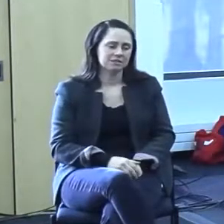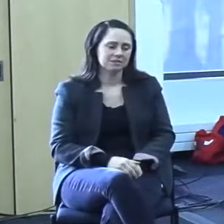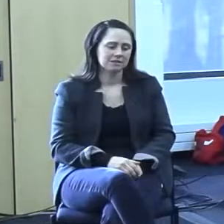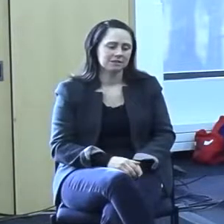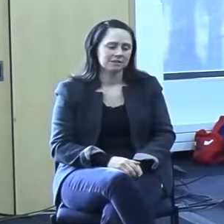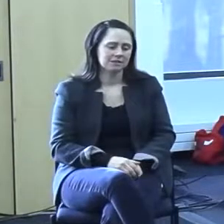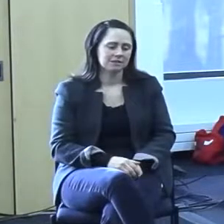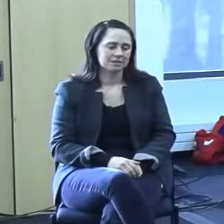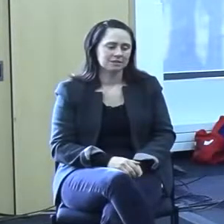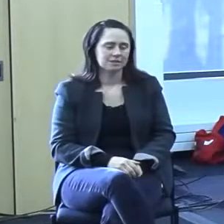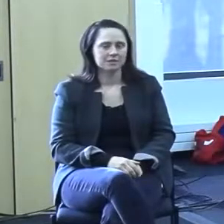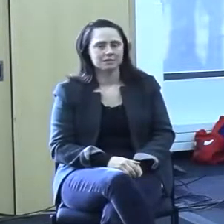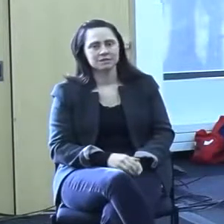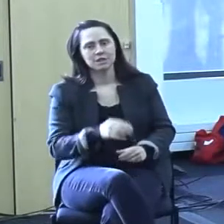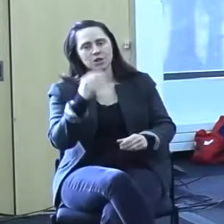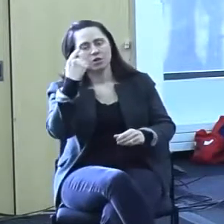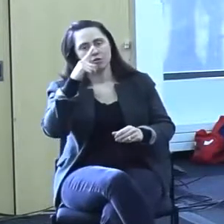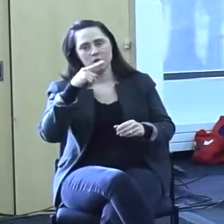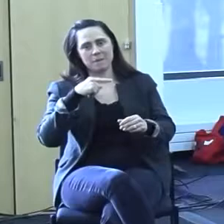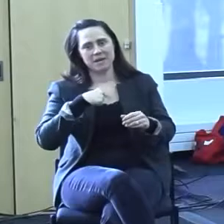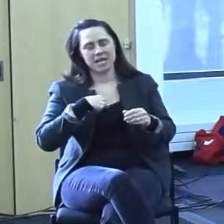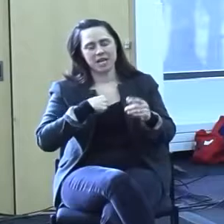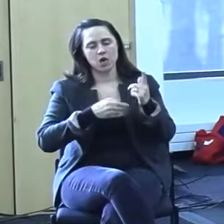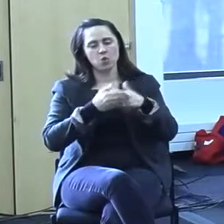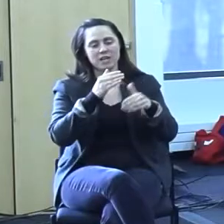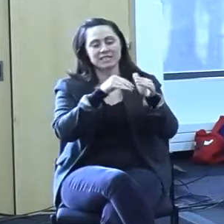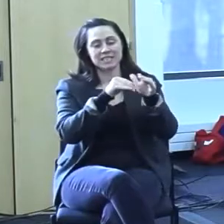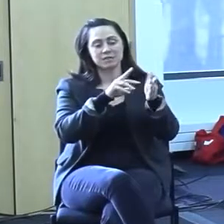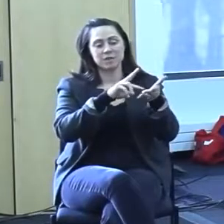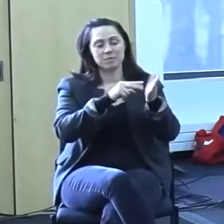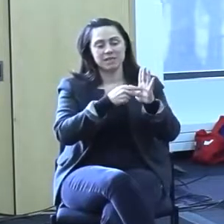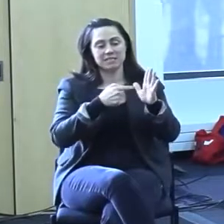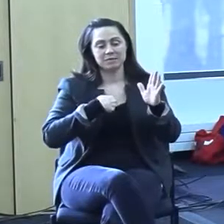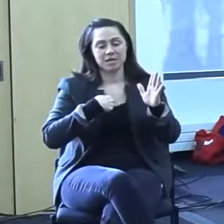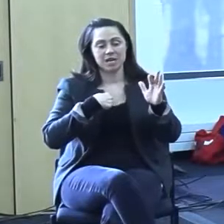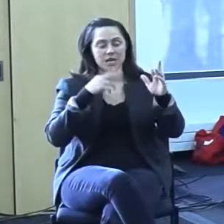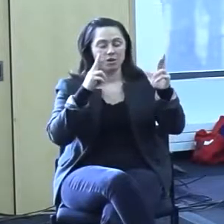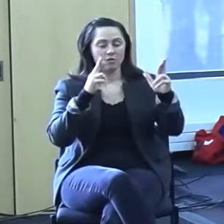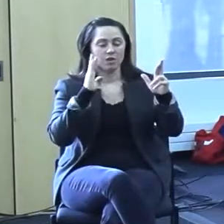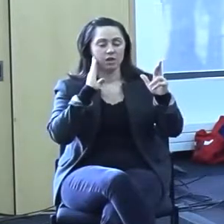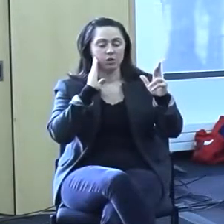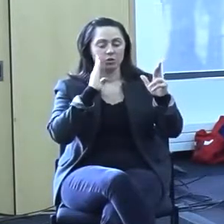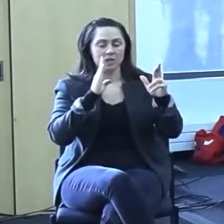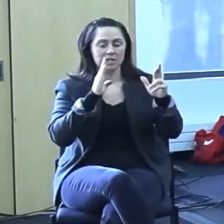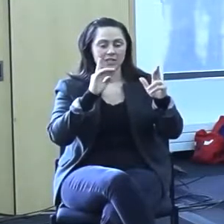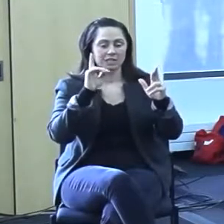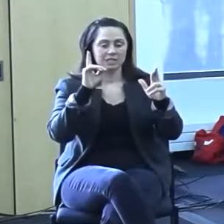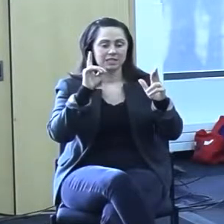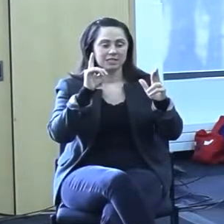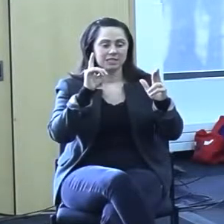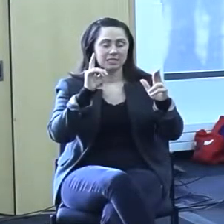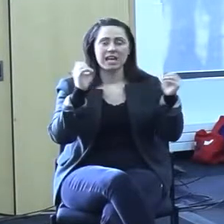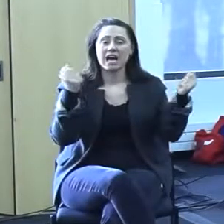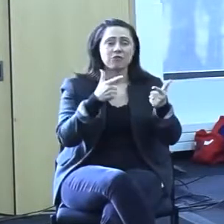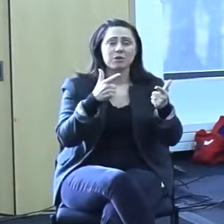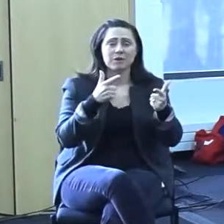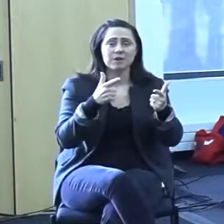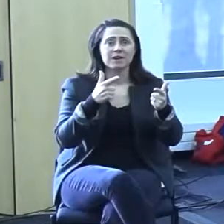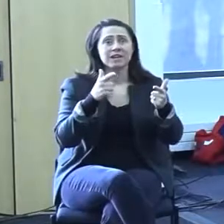Well, accessibility for me, what it means to me, that hopefully one day will mean to everybody, that everybody's the